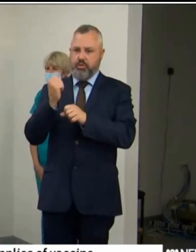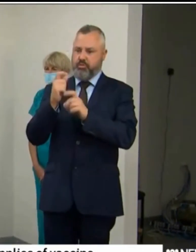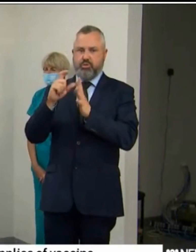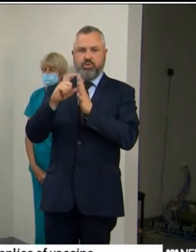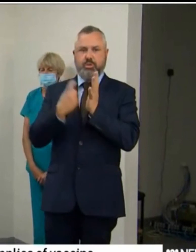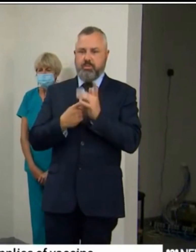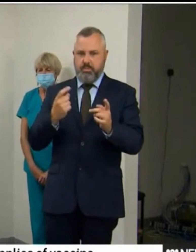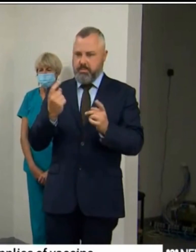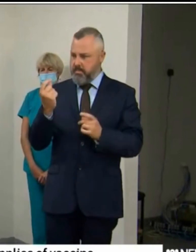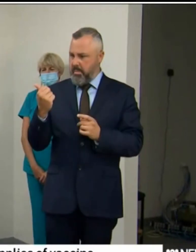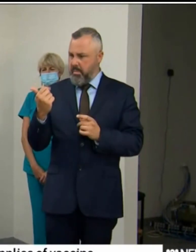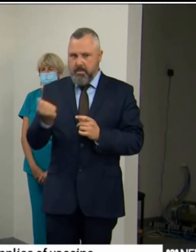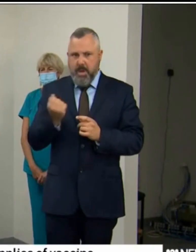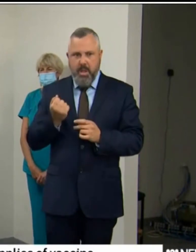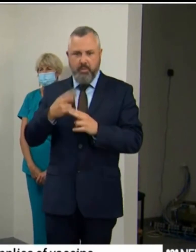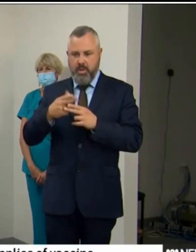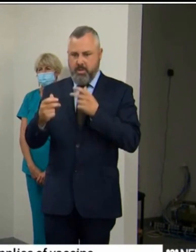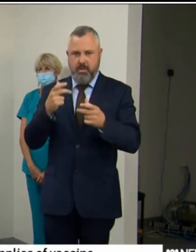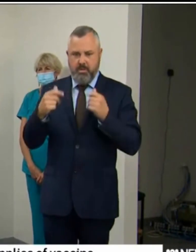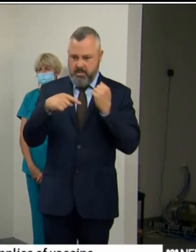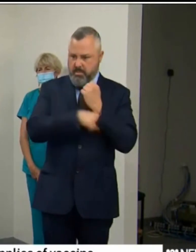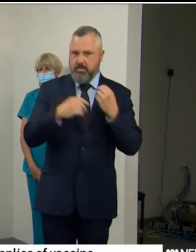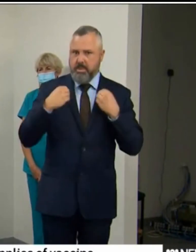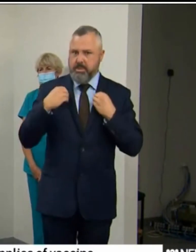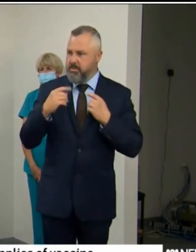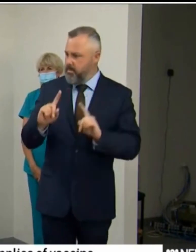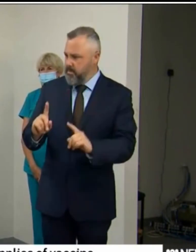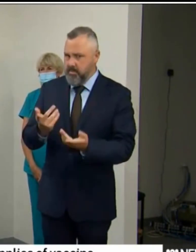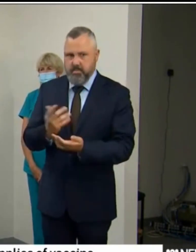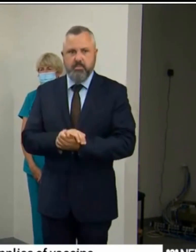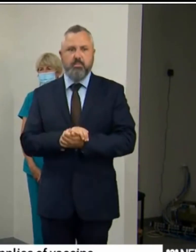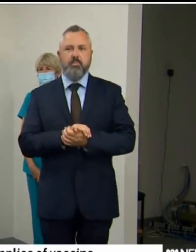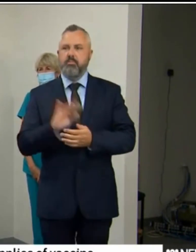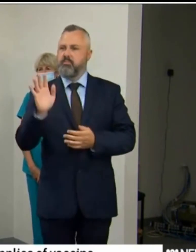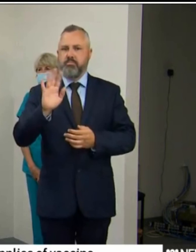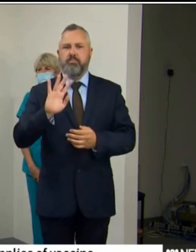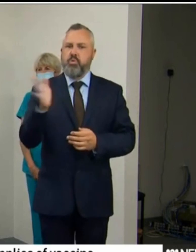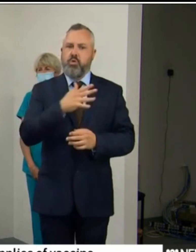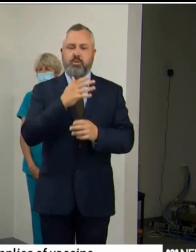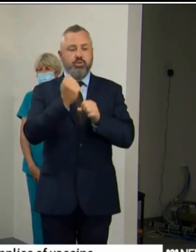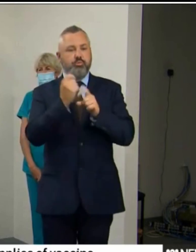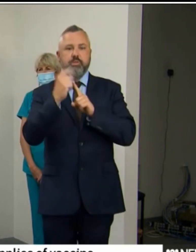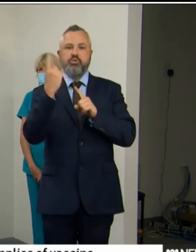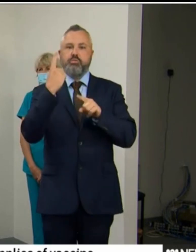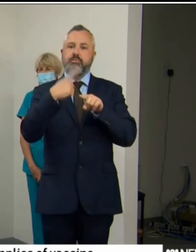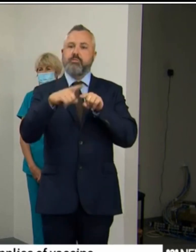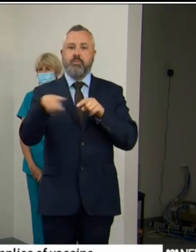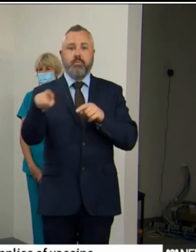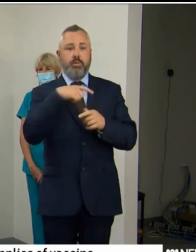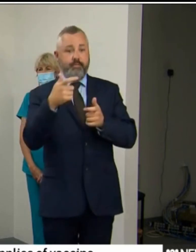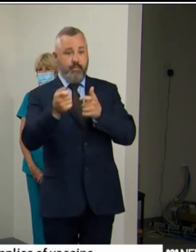accurate? Look, all accredited general practices across the country were invited to